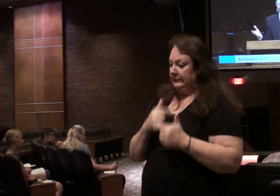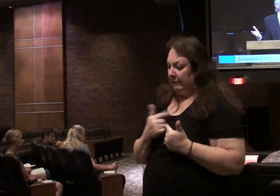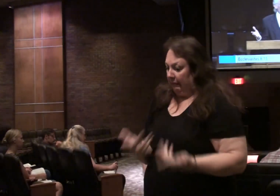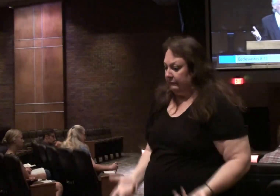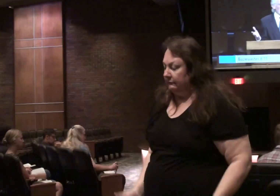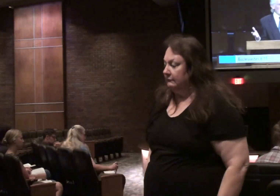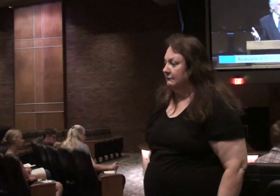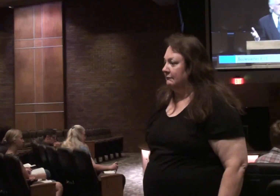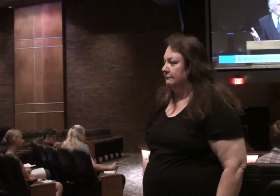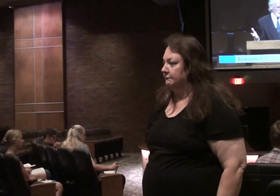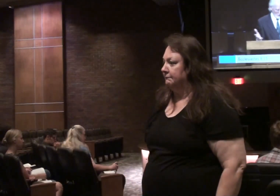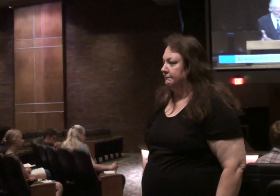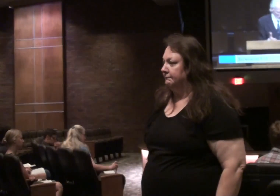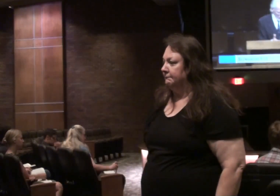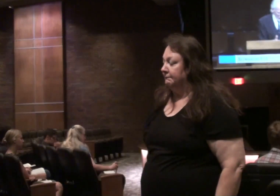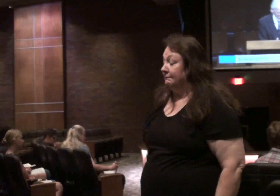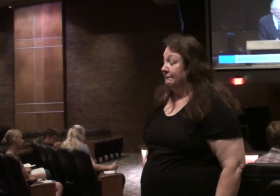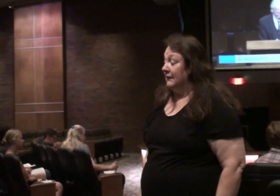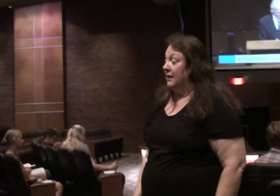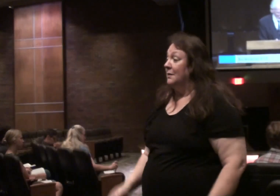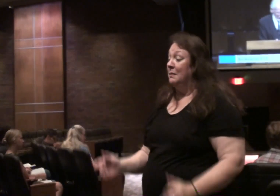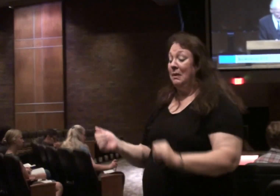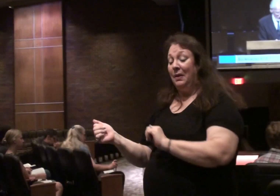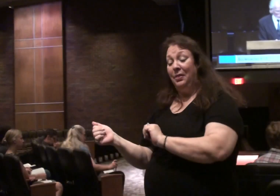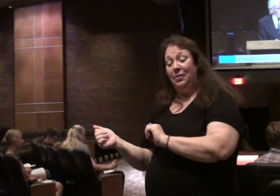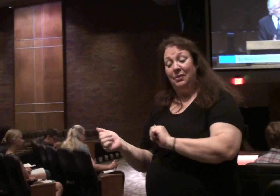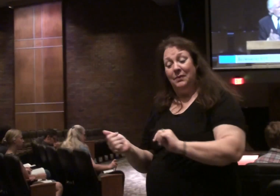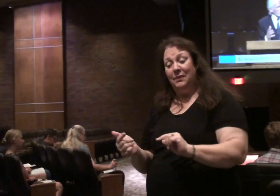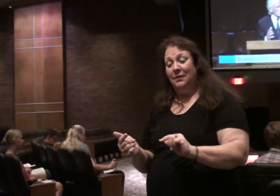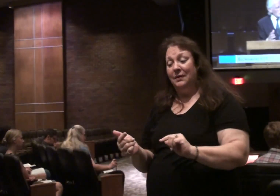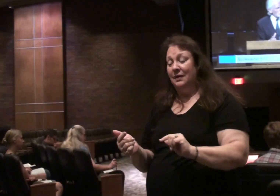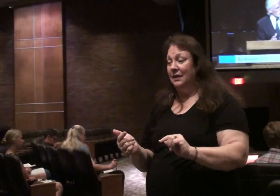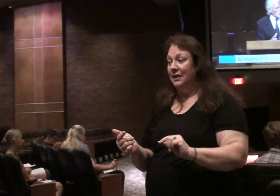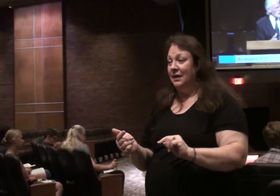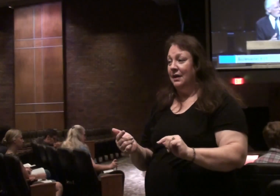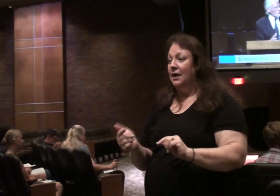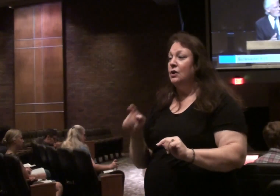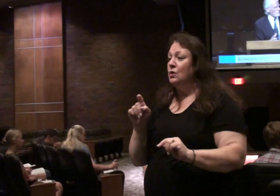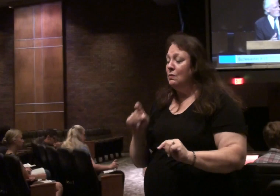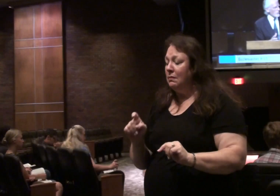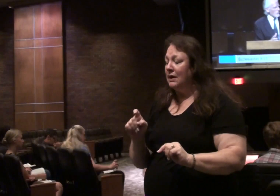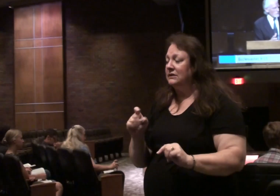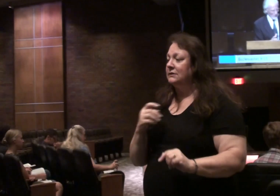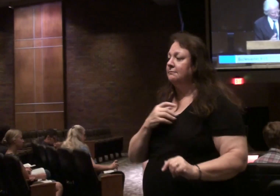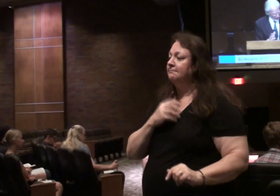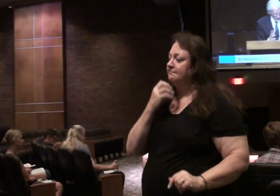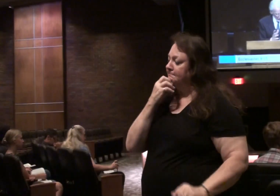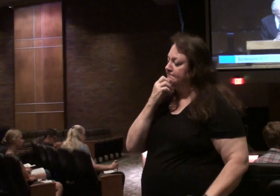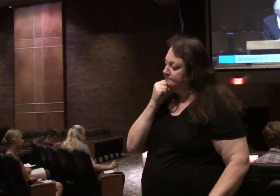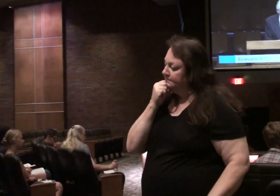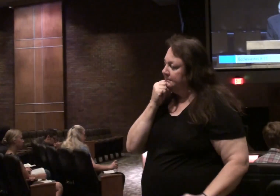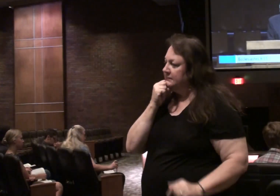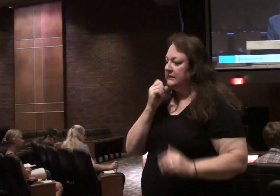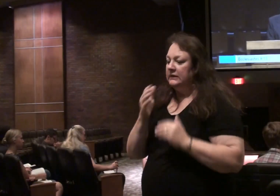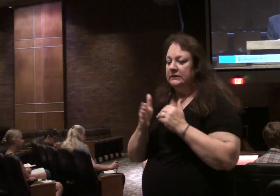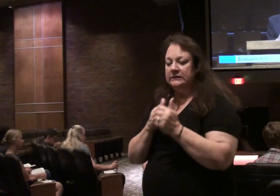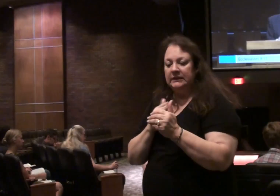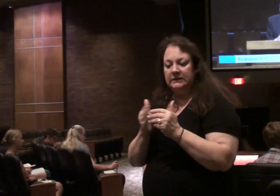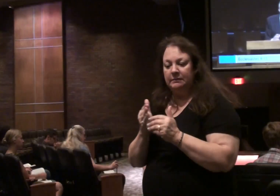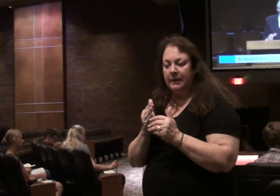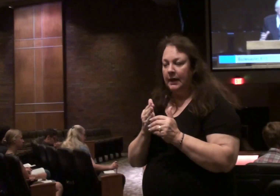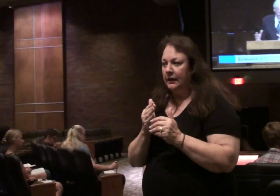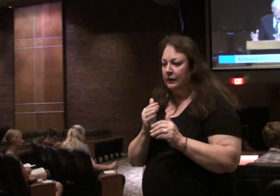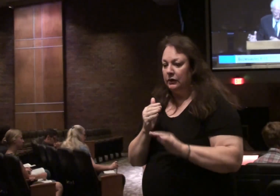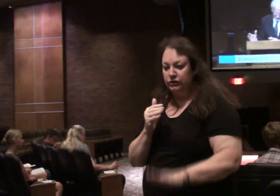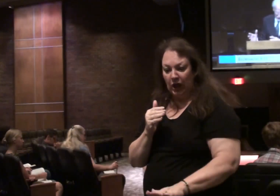reality. But in all of that, don't fail to appreciate it. No matter how difficult your job